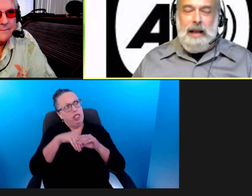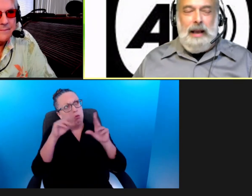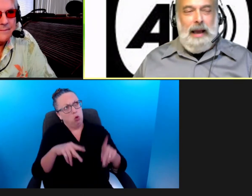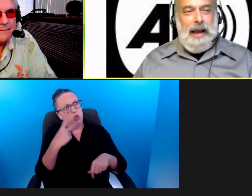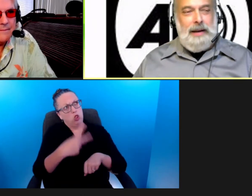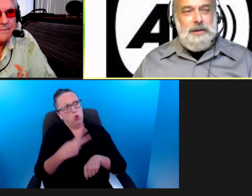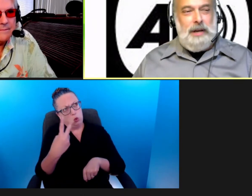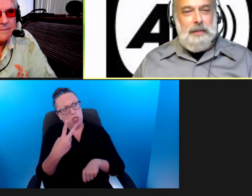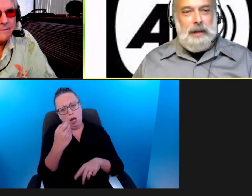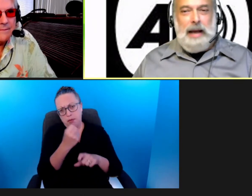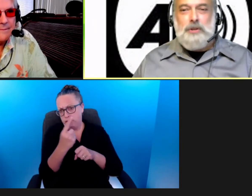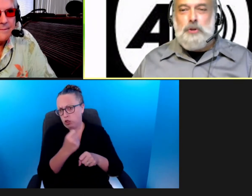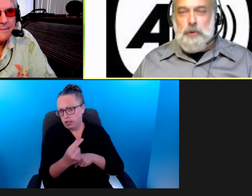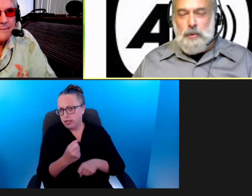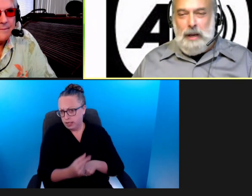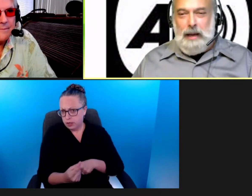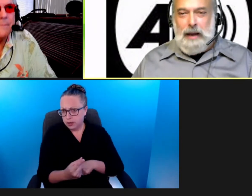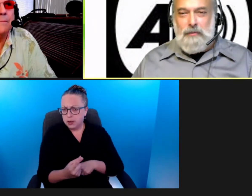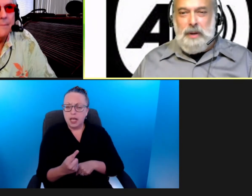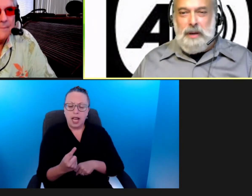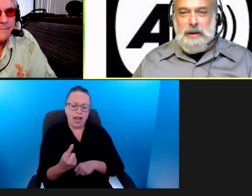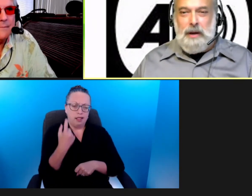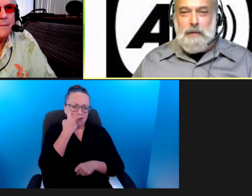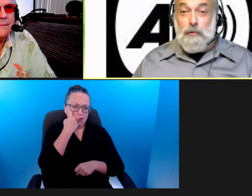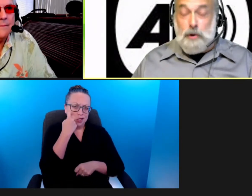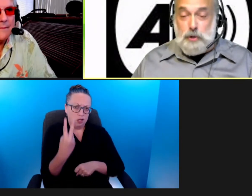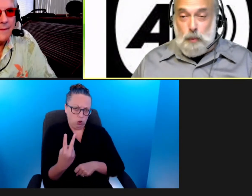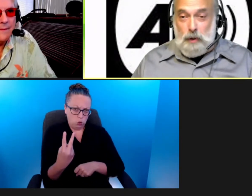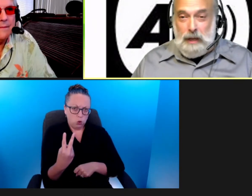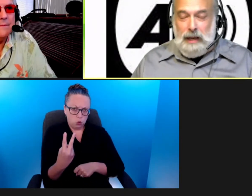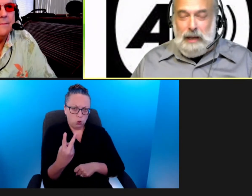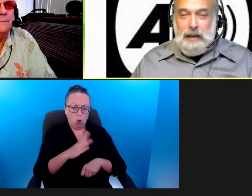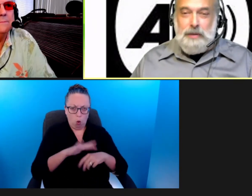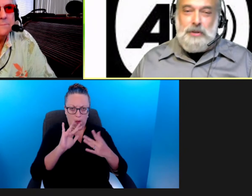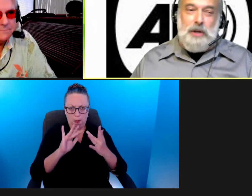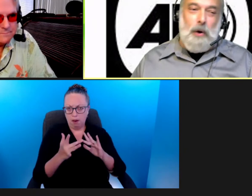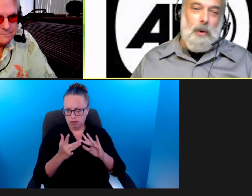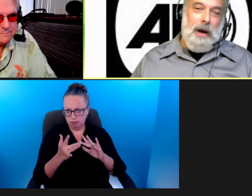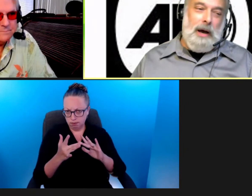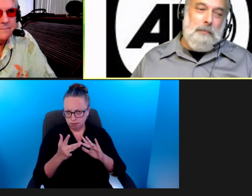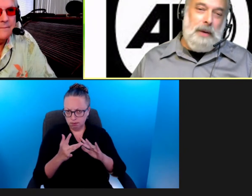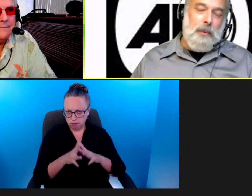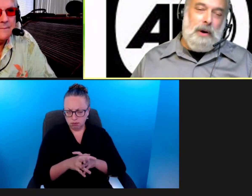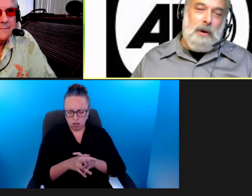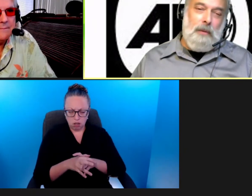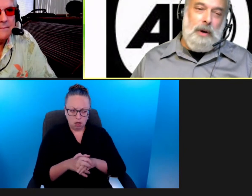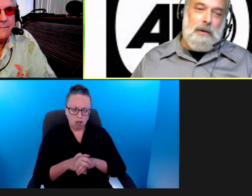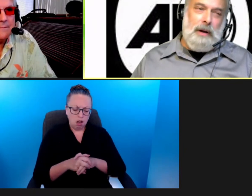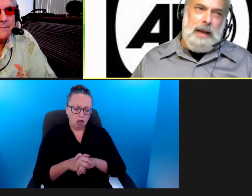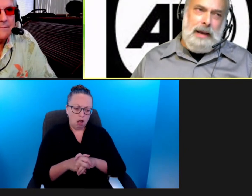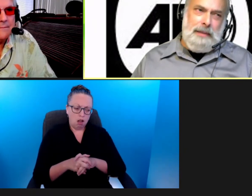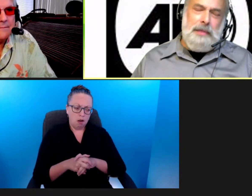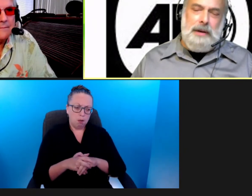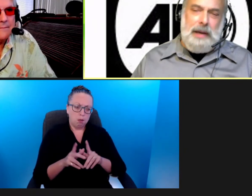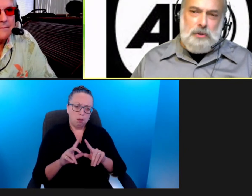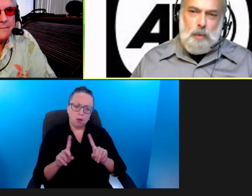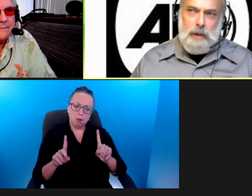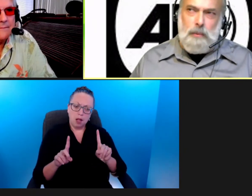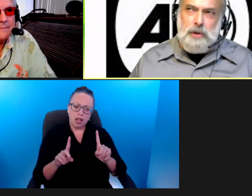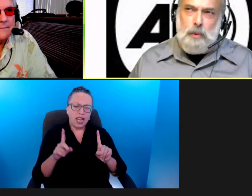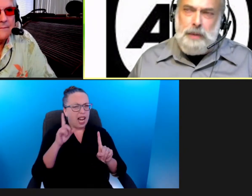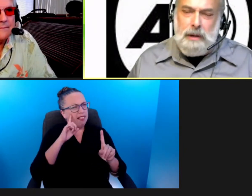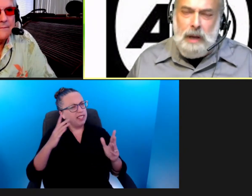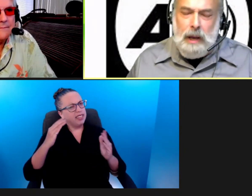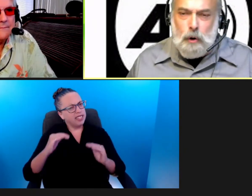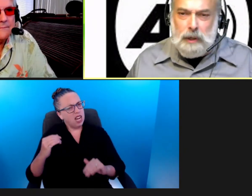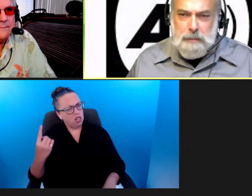year, and the last two have been virtual. So, but we're and I think the next one,